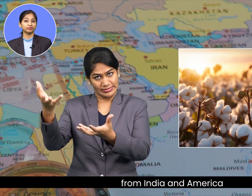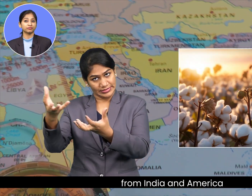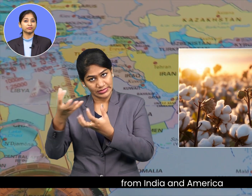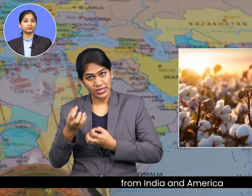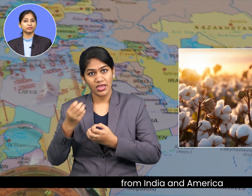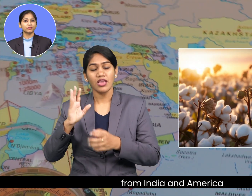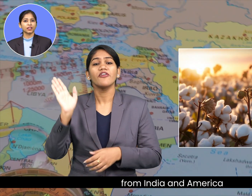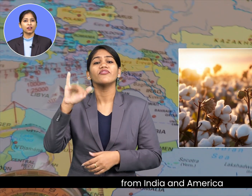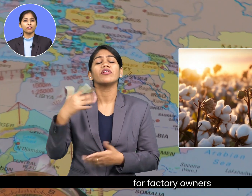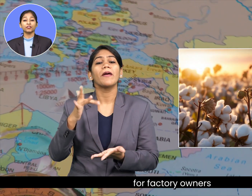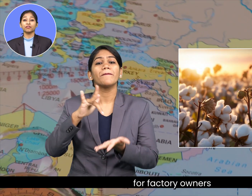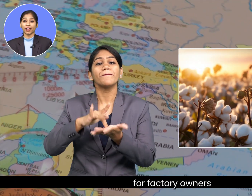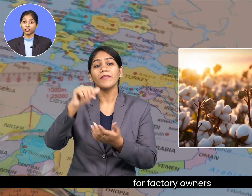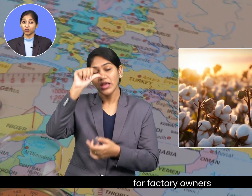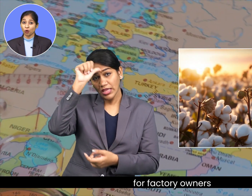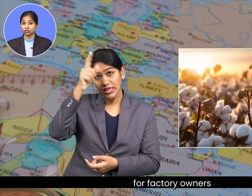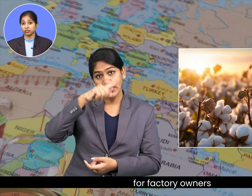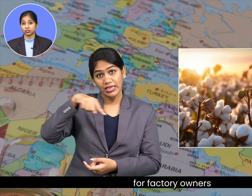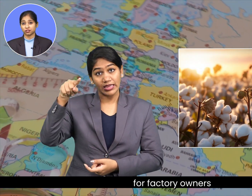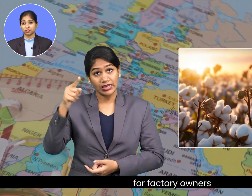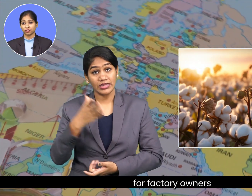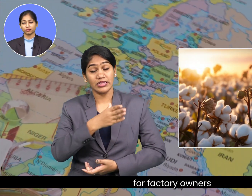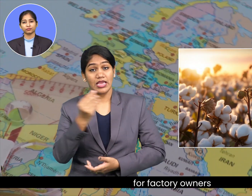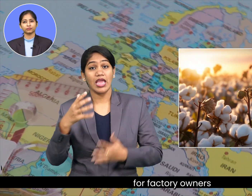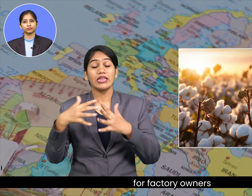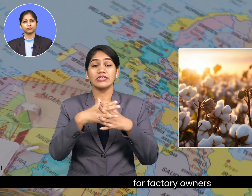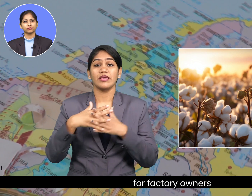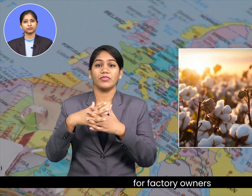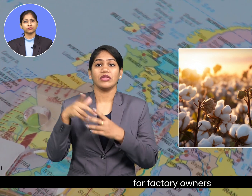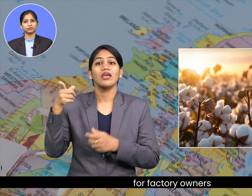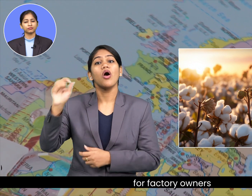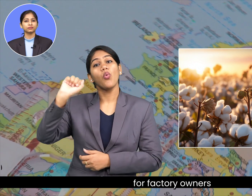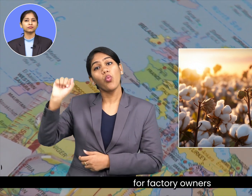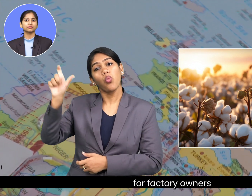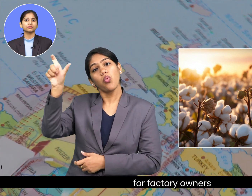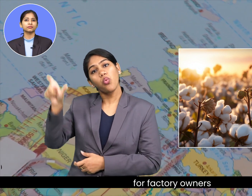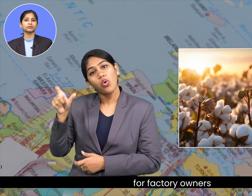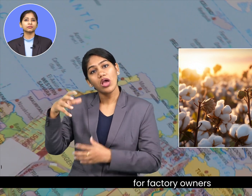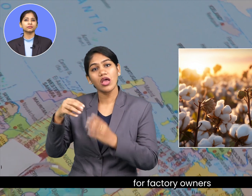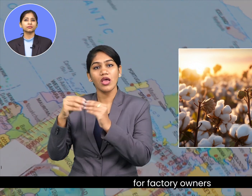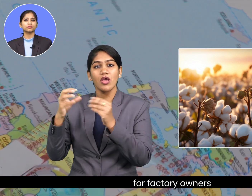America for factory owners,